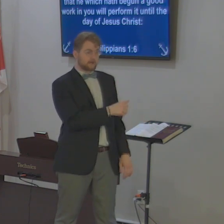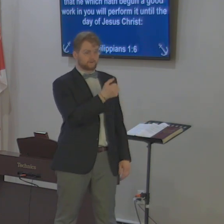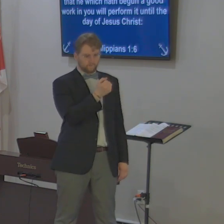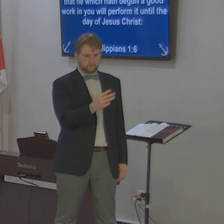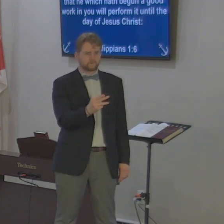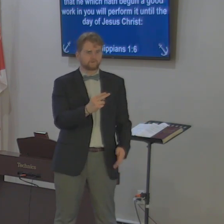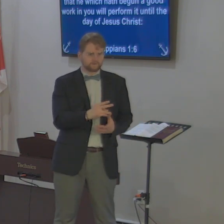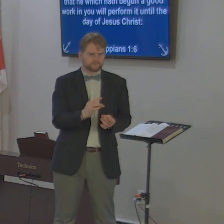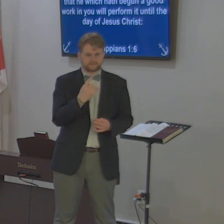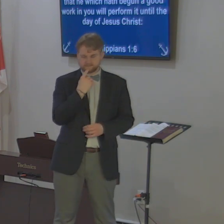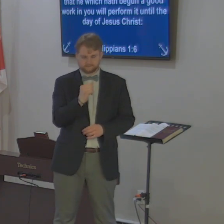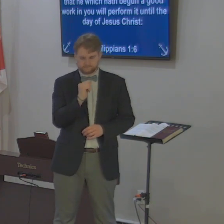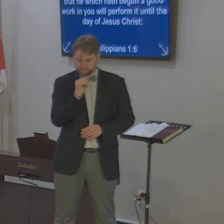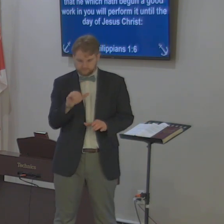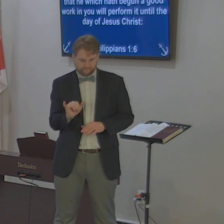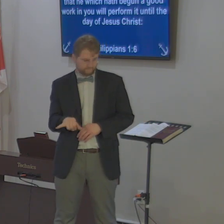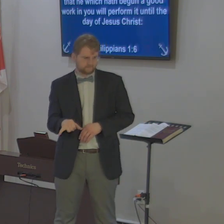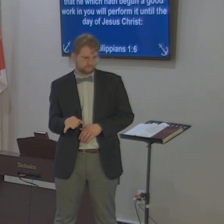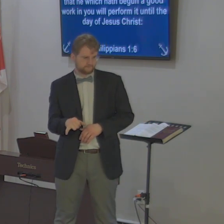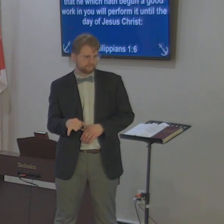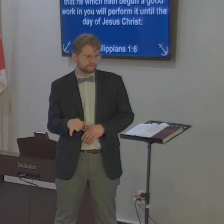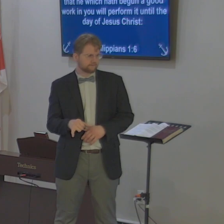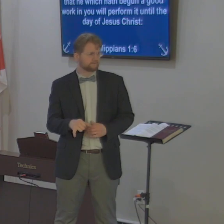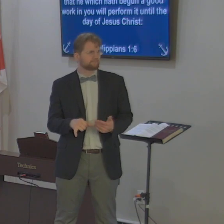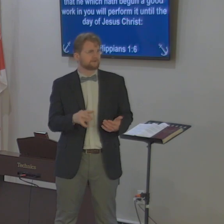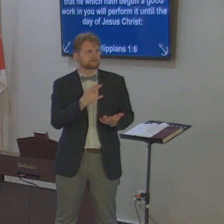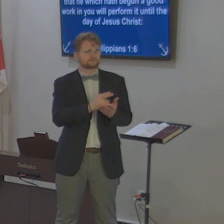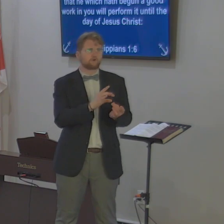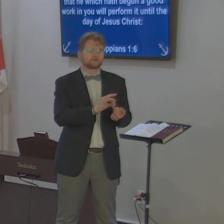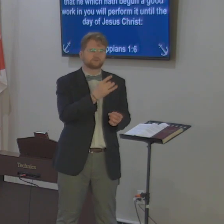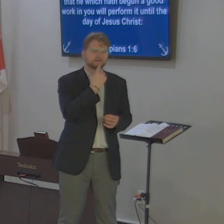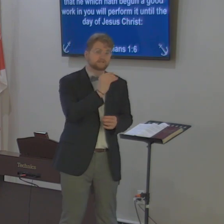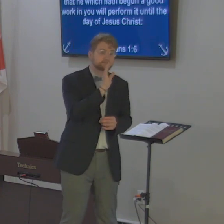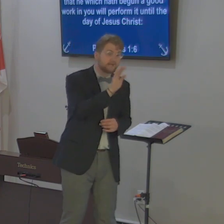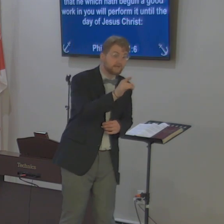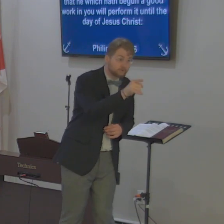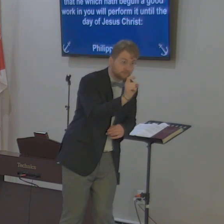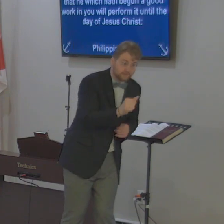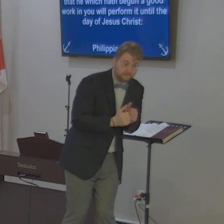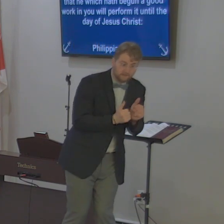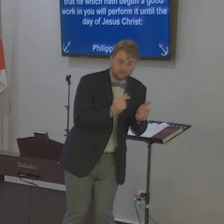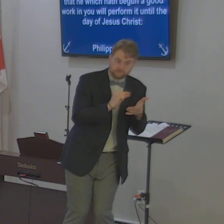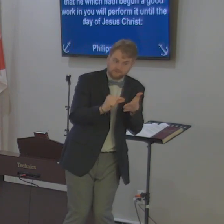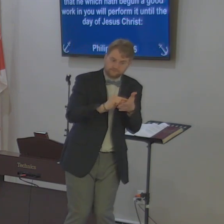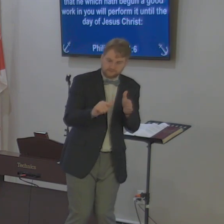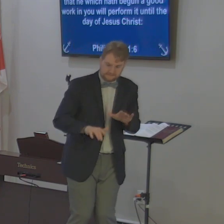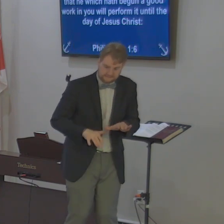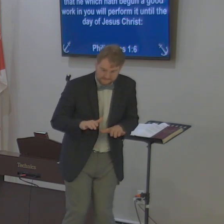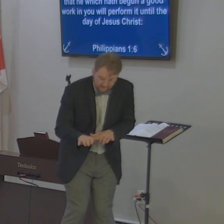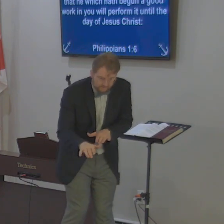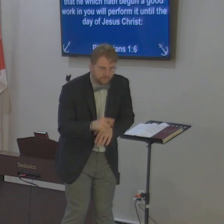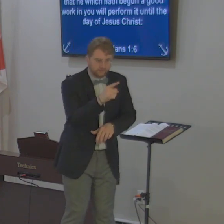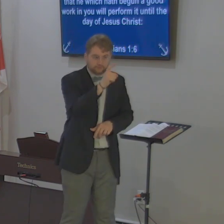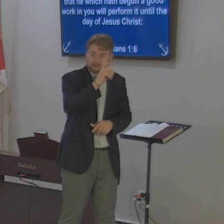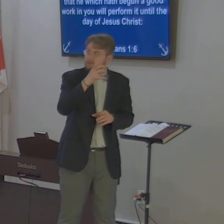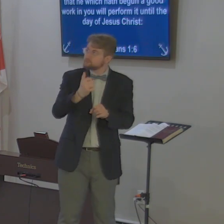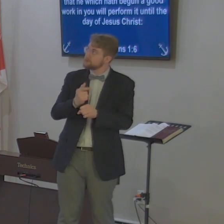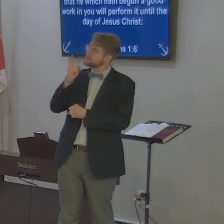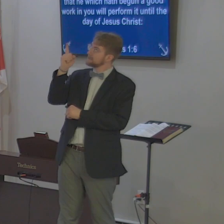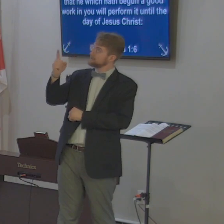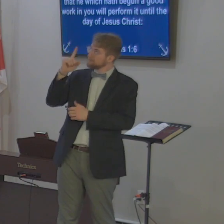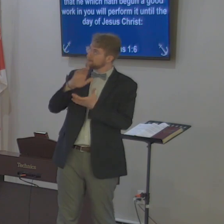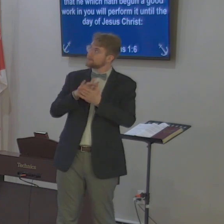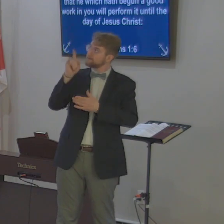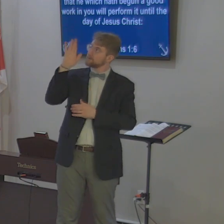Spirit saying, don't do that. It's the Holy Spirit saying, you need to follow the Scripture and take the next step. You need to trust me and believe that I will